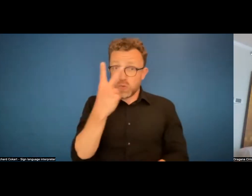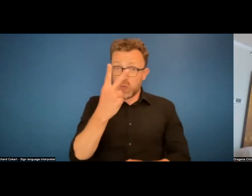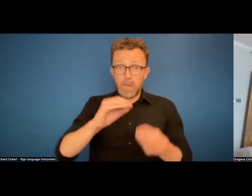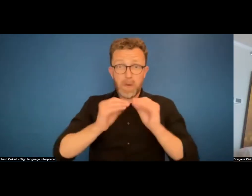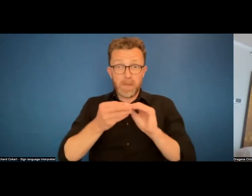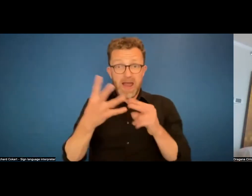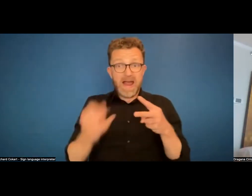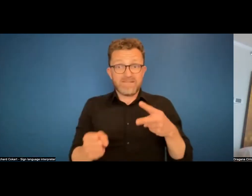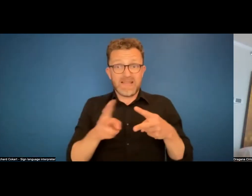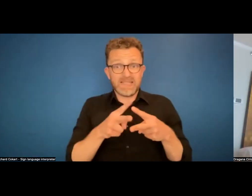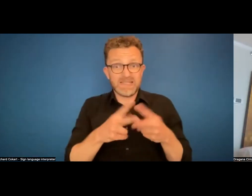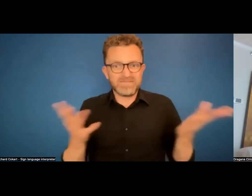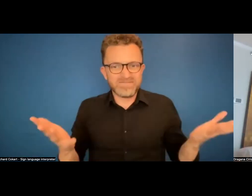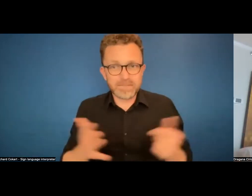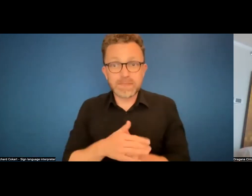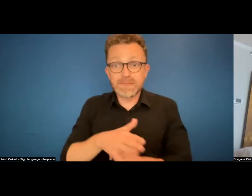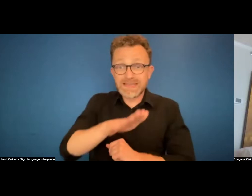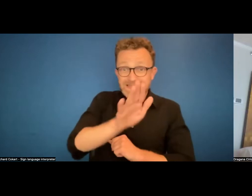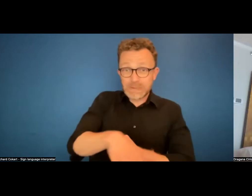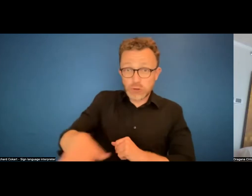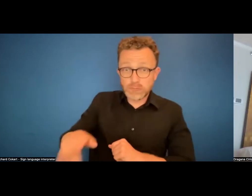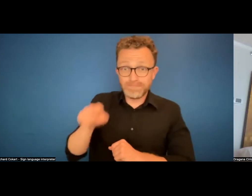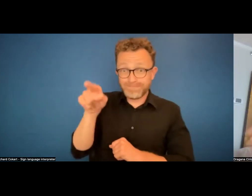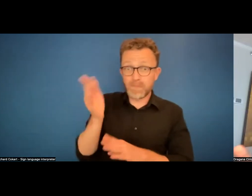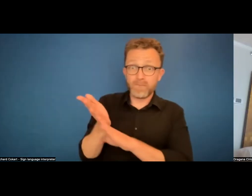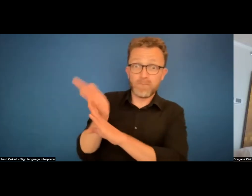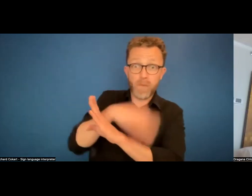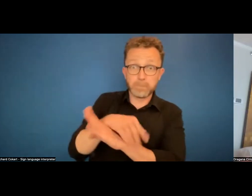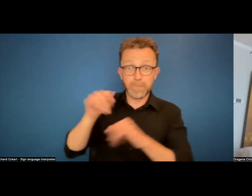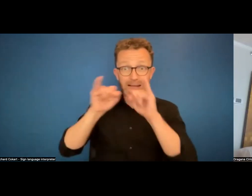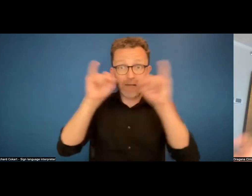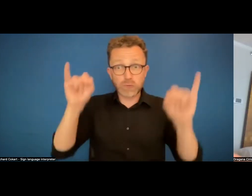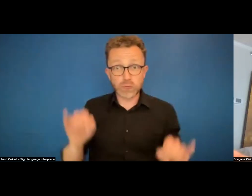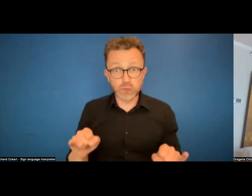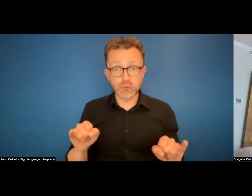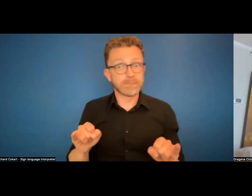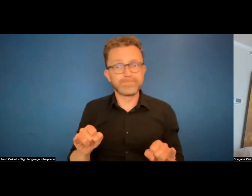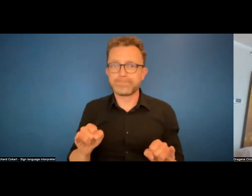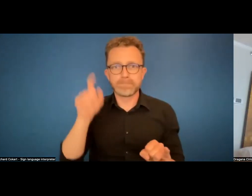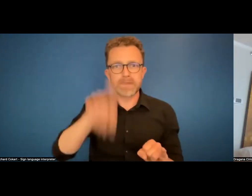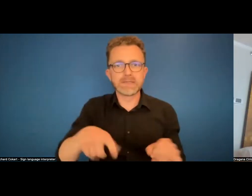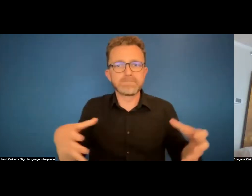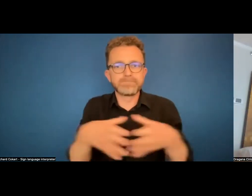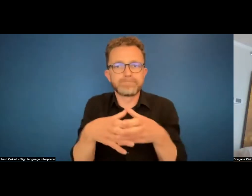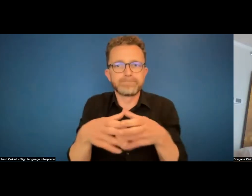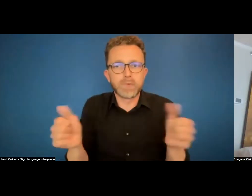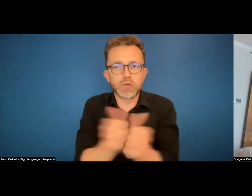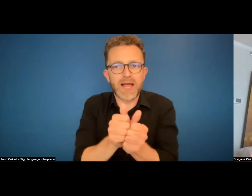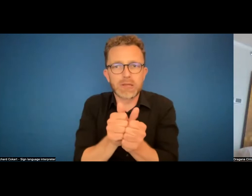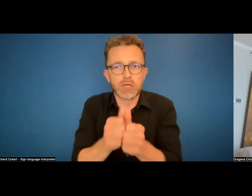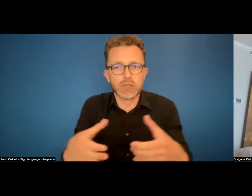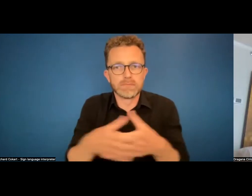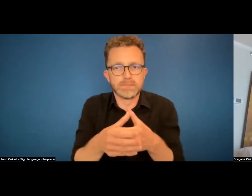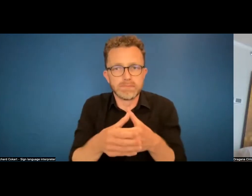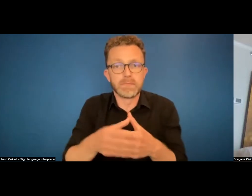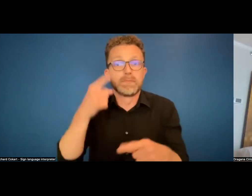from institutions into European Union countries have to be returned back to institutional placement. So these